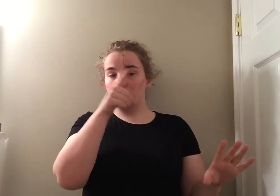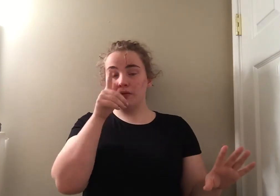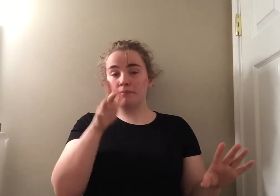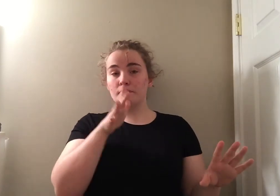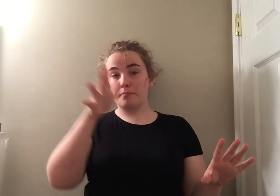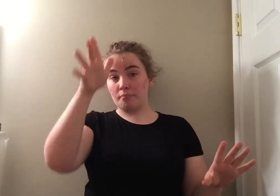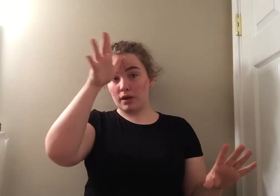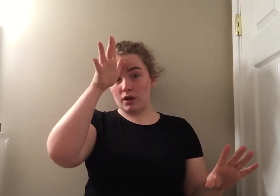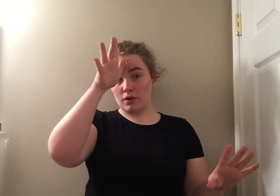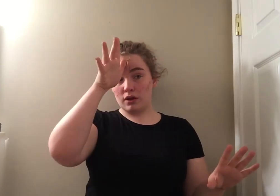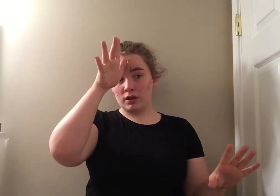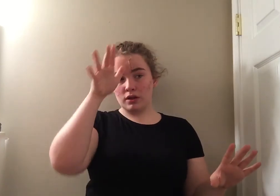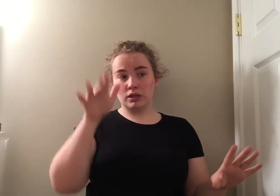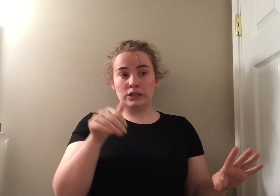clues, Jasmine?